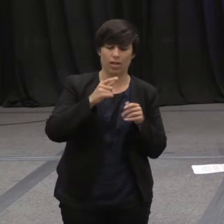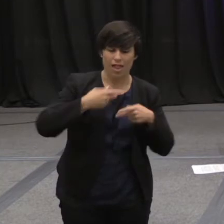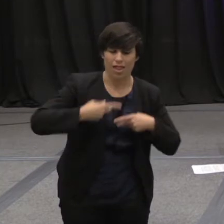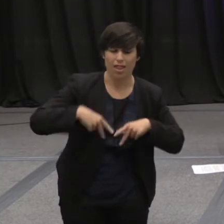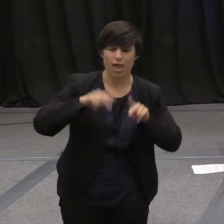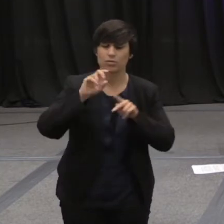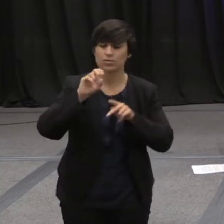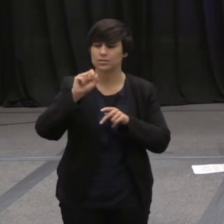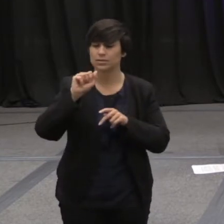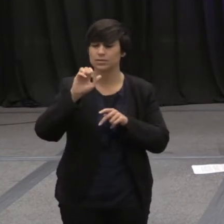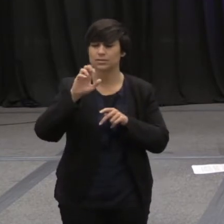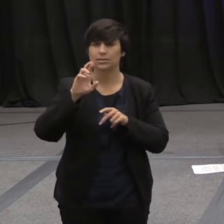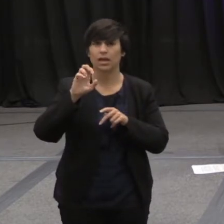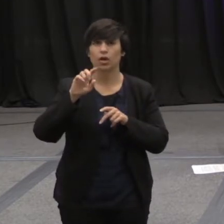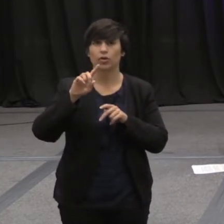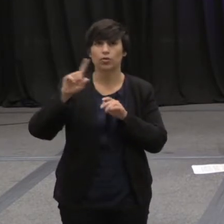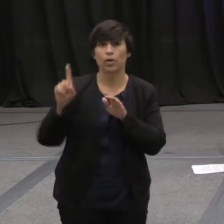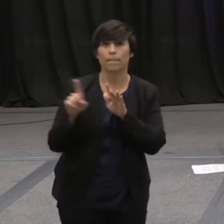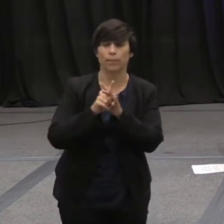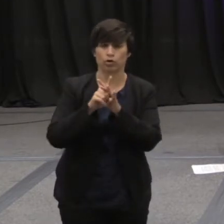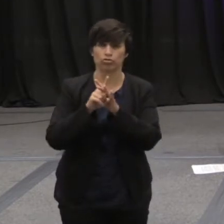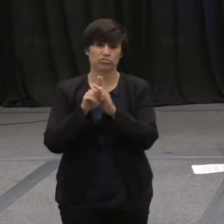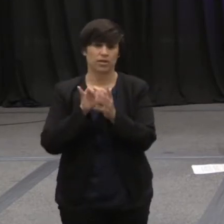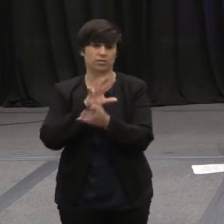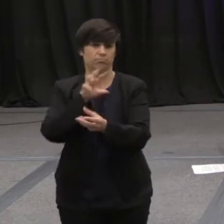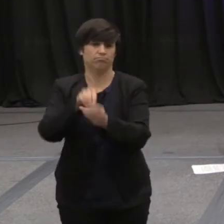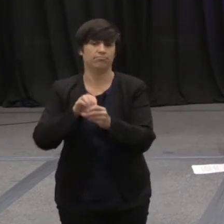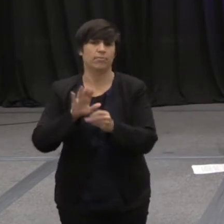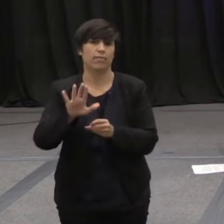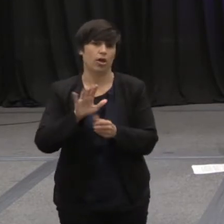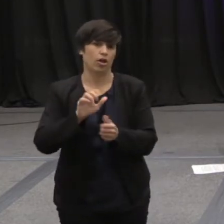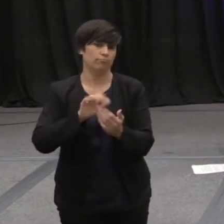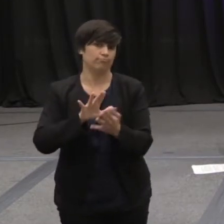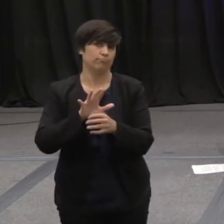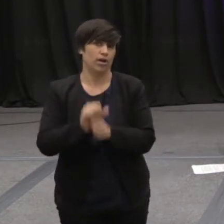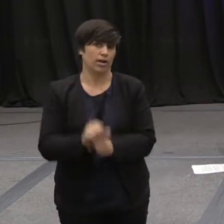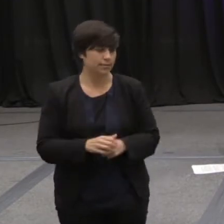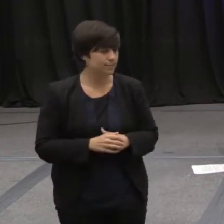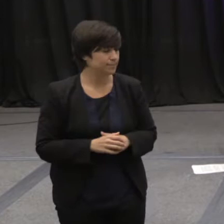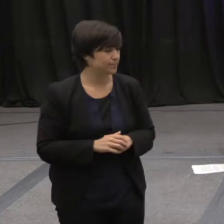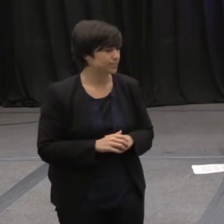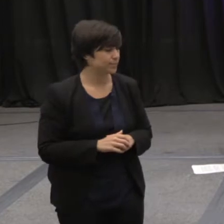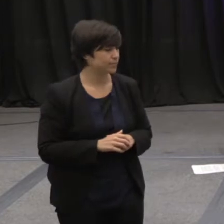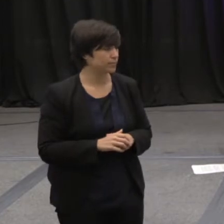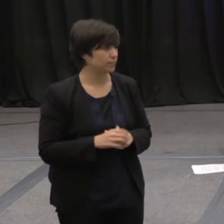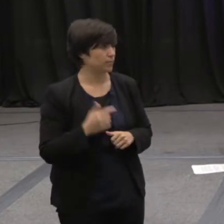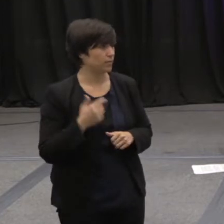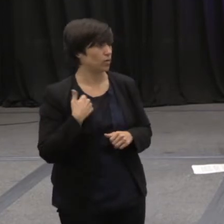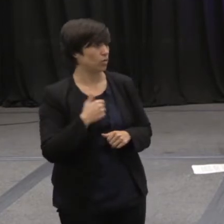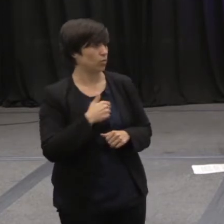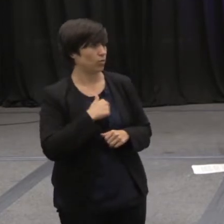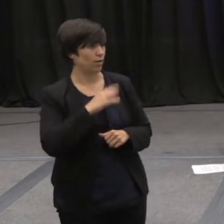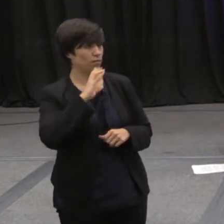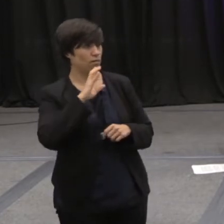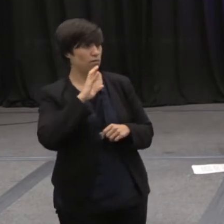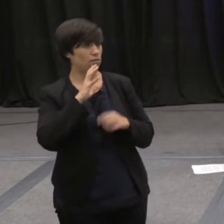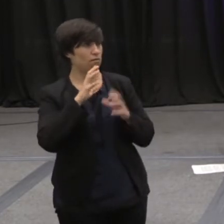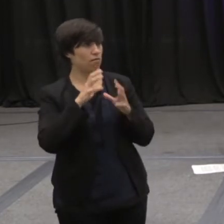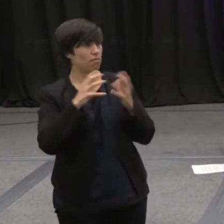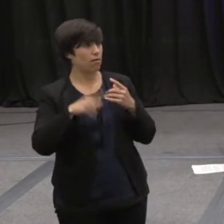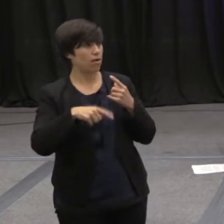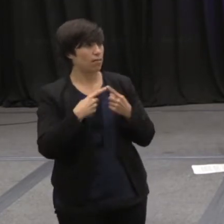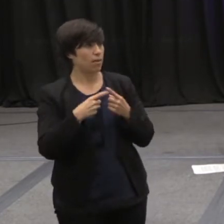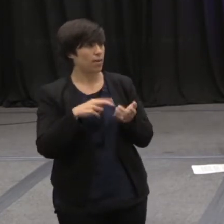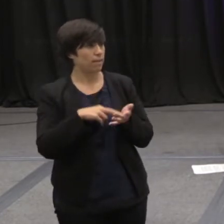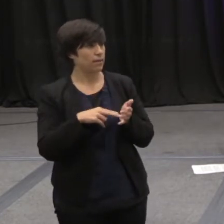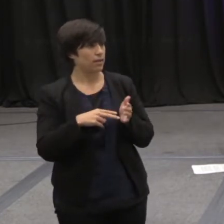really transcends faith practices. Yes. So we've talked a lot about meaning,